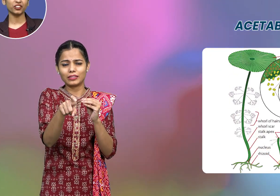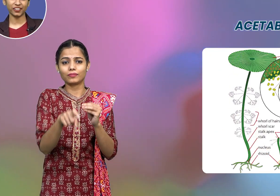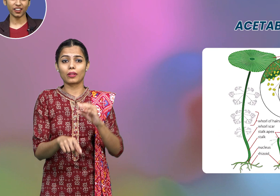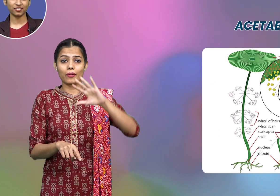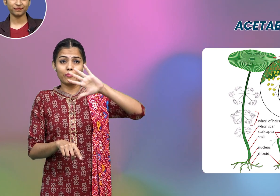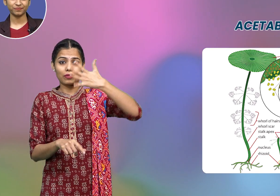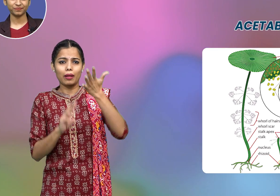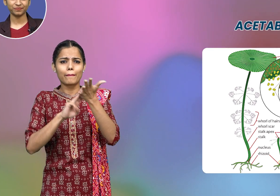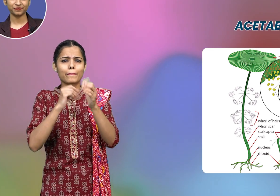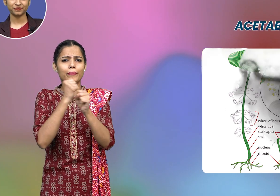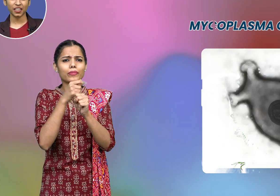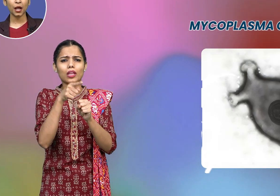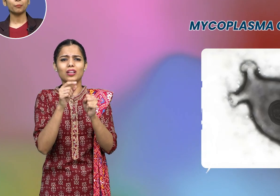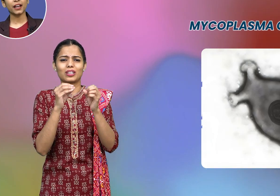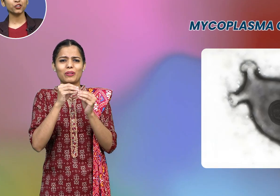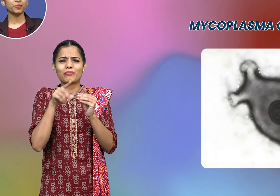Acetabularia.